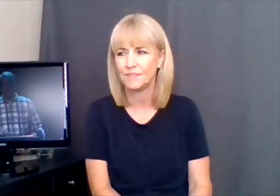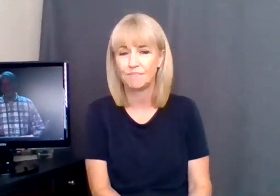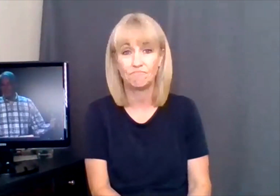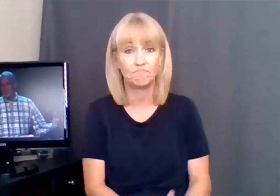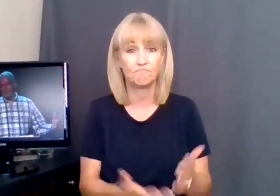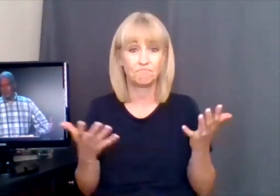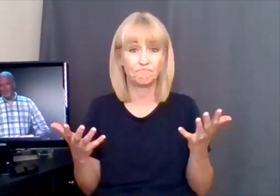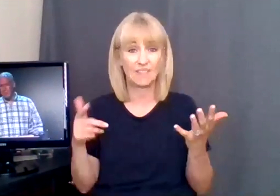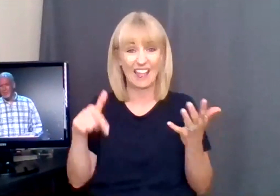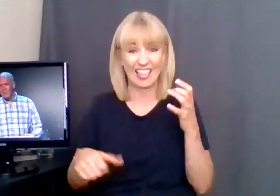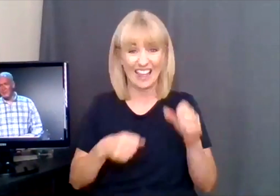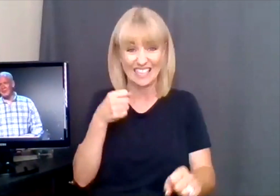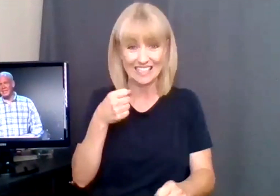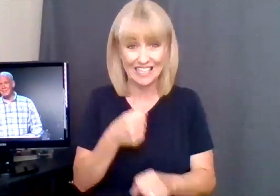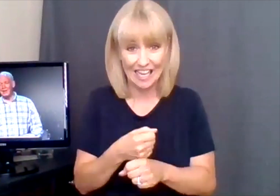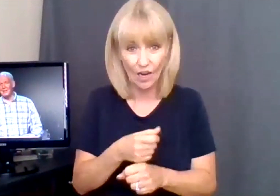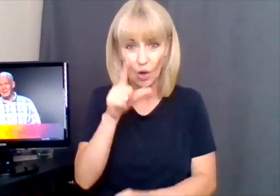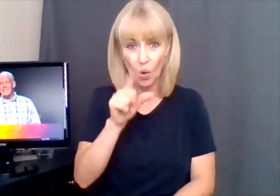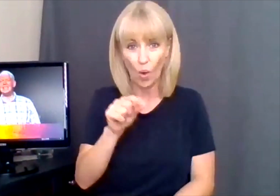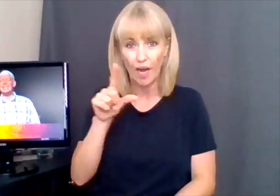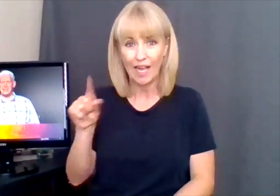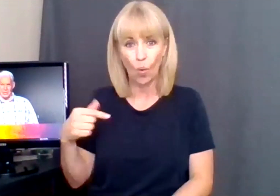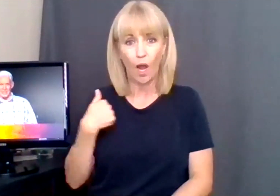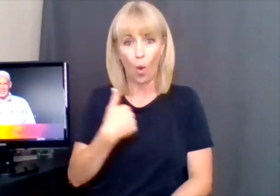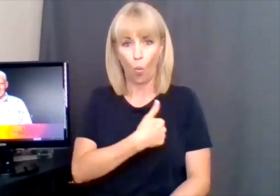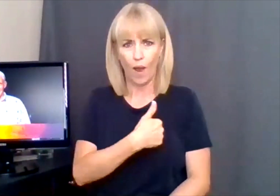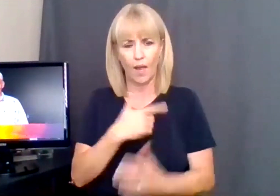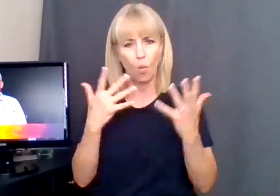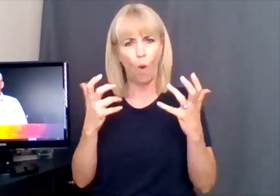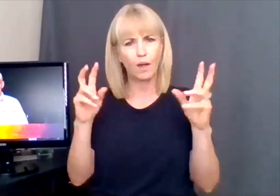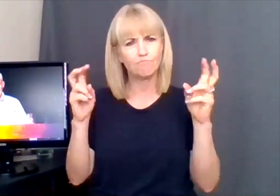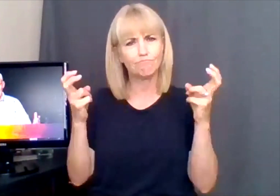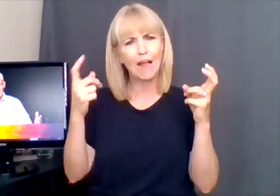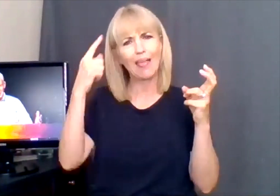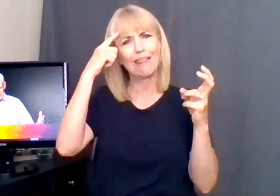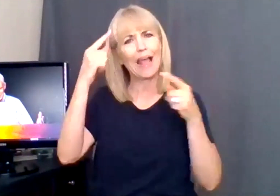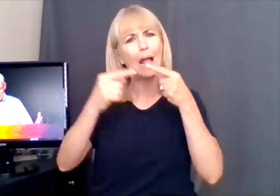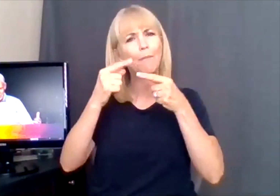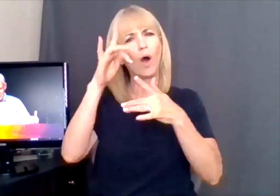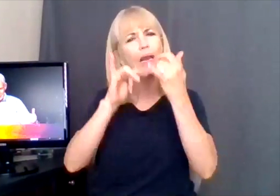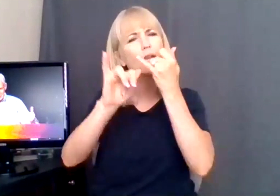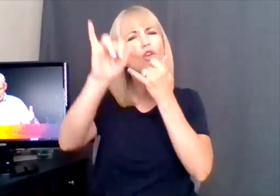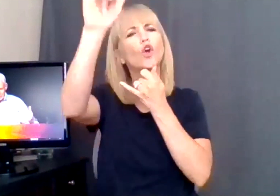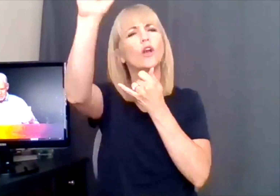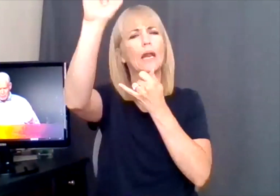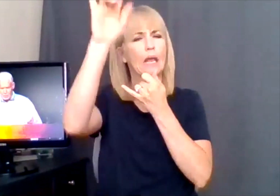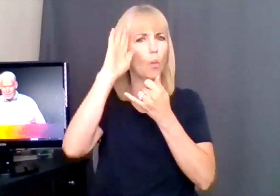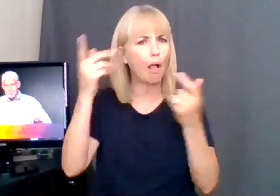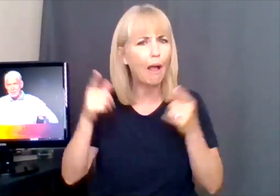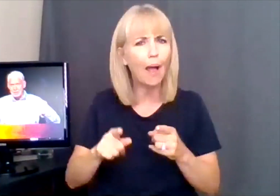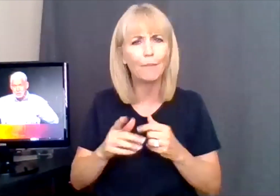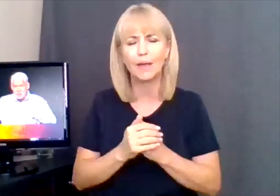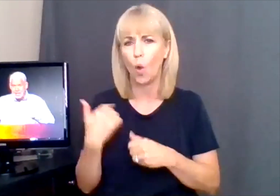We started this year, 2020, with a theme of Think Eternity. And we challenge each other to get to the place where